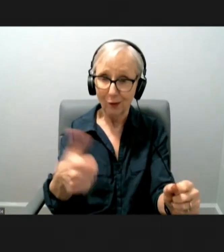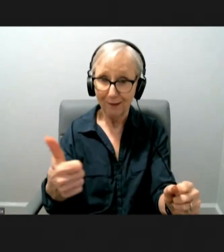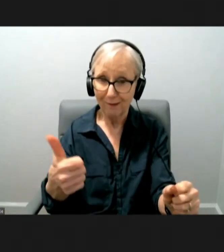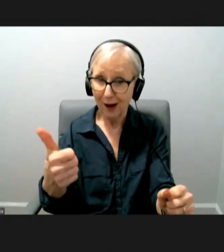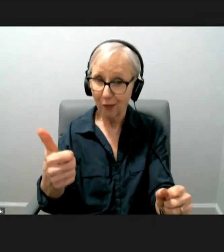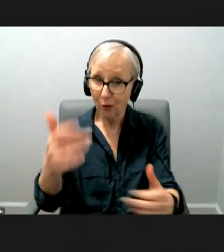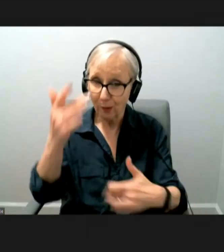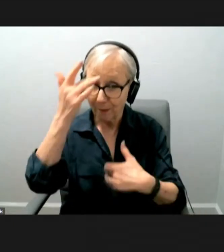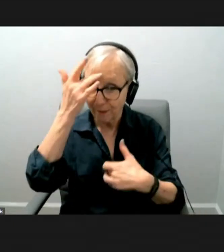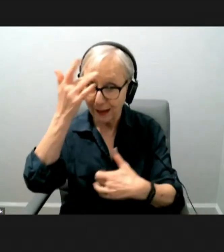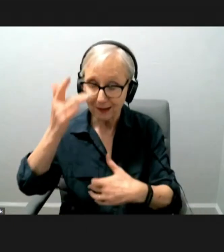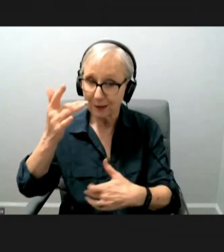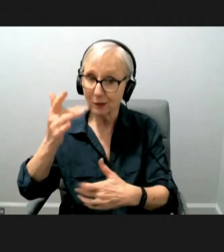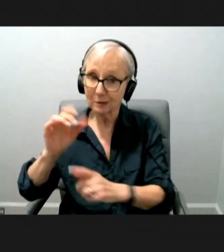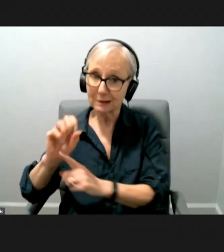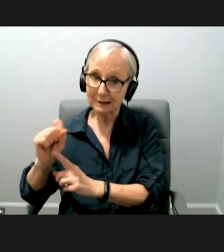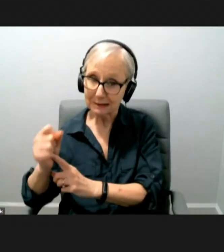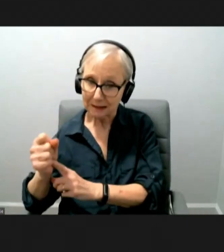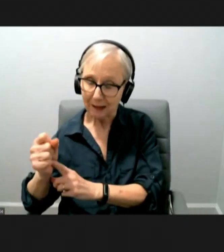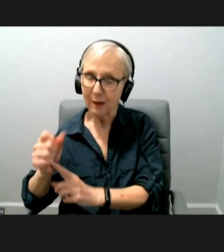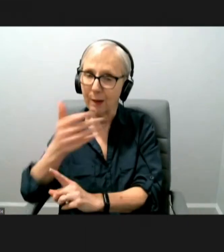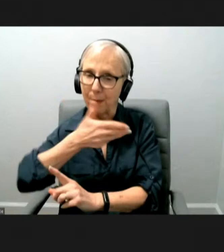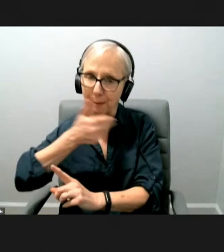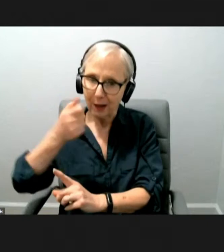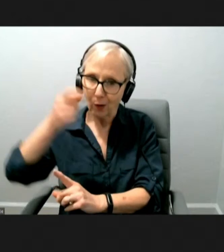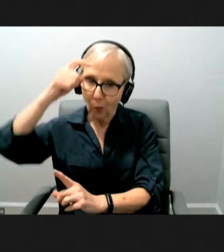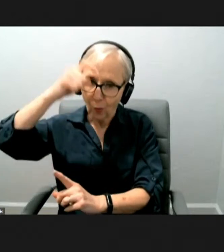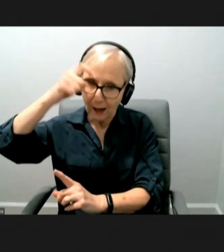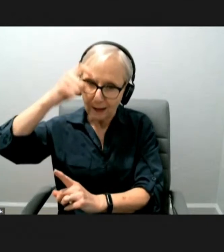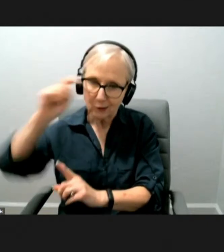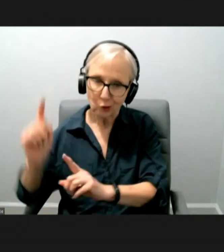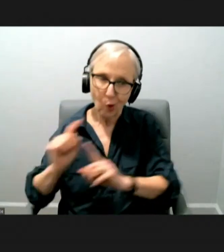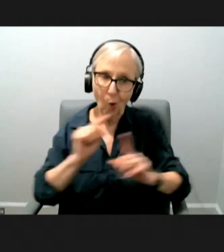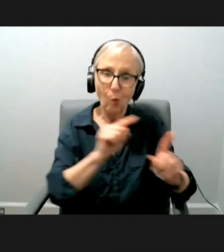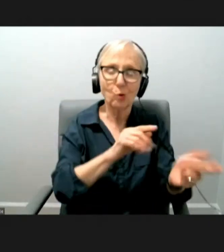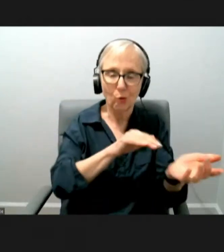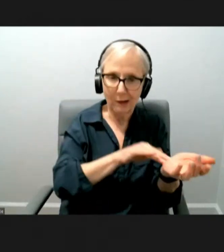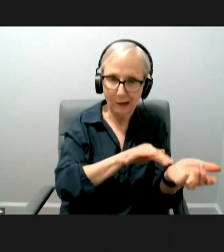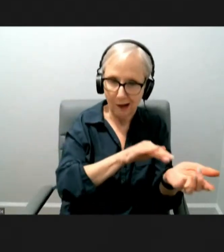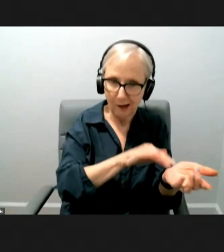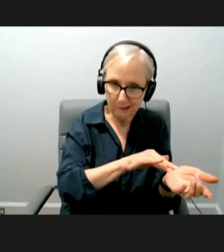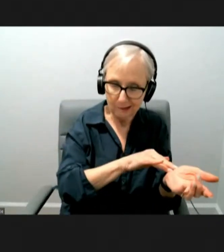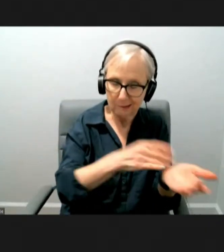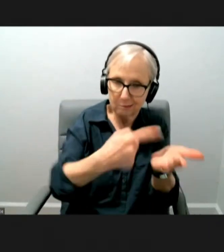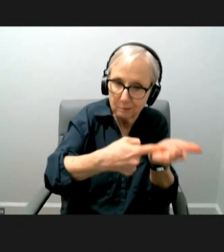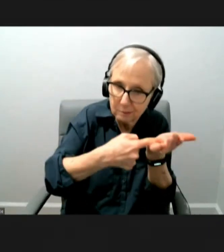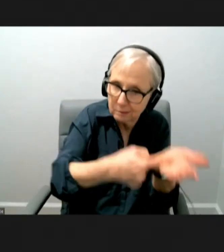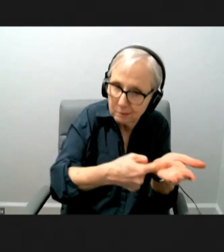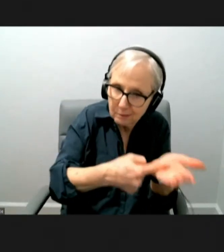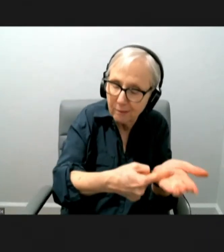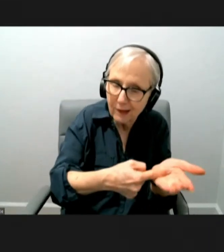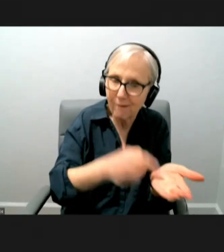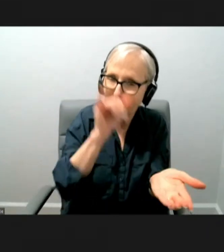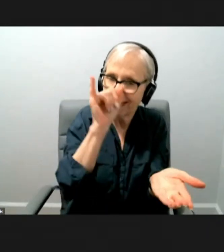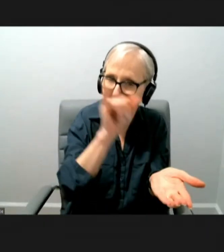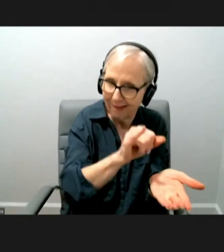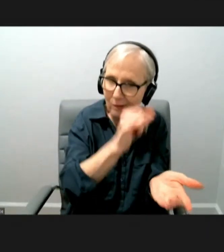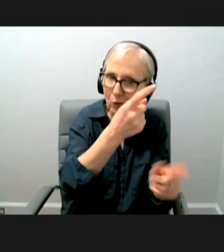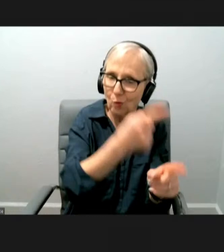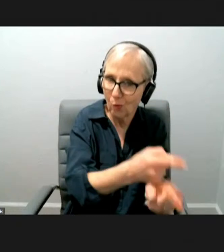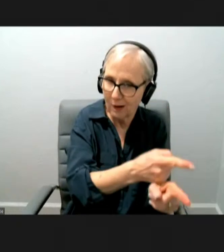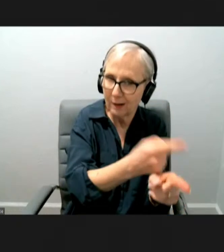conditions, it would be wise that they meet with their healthcare provider to talk about whether the medication is right for